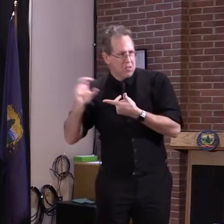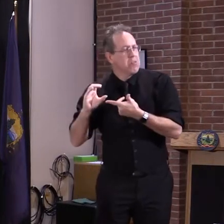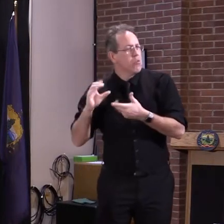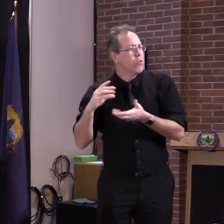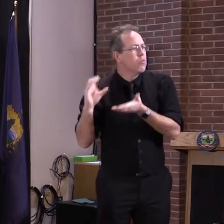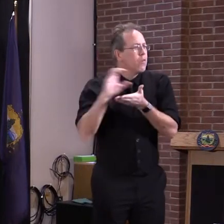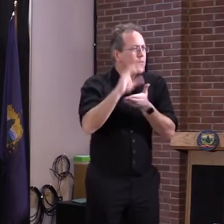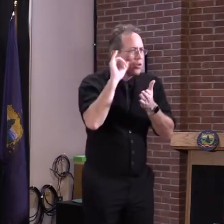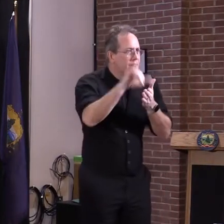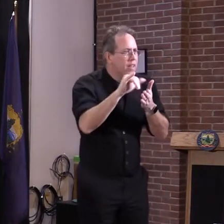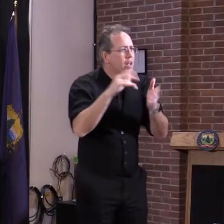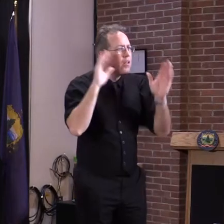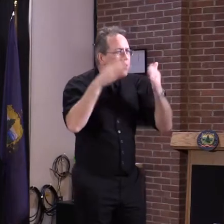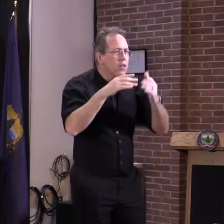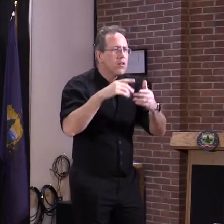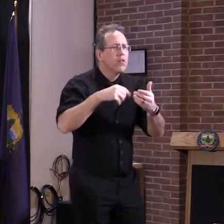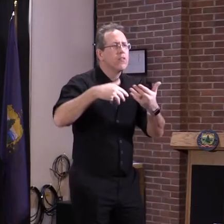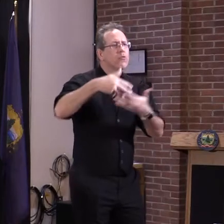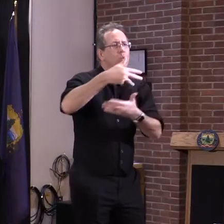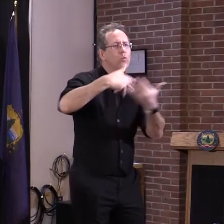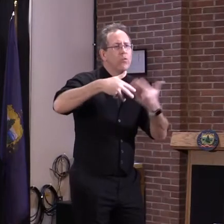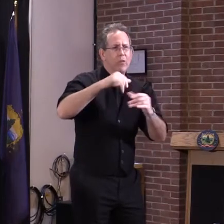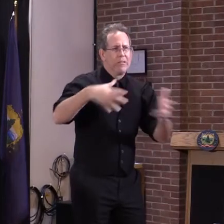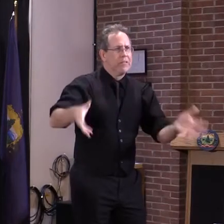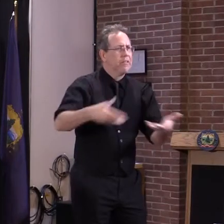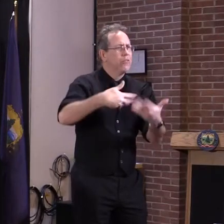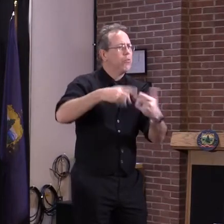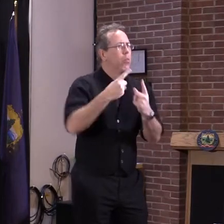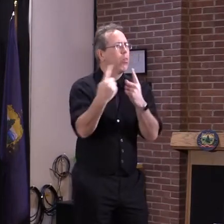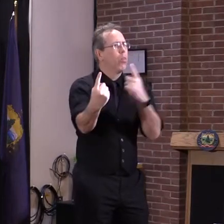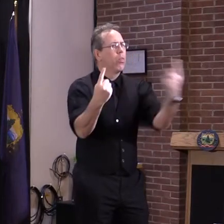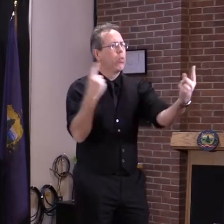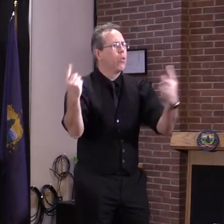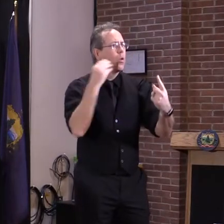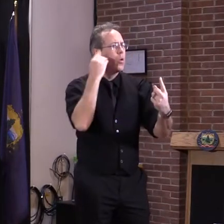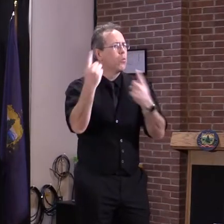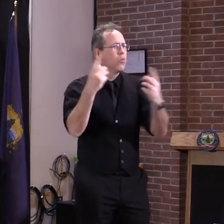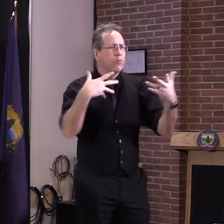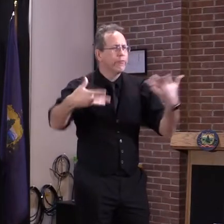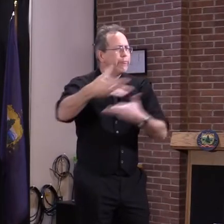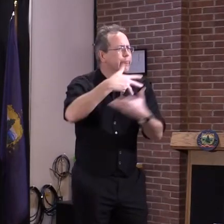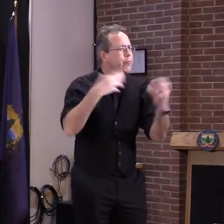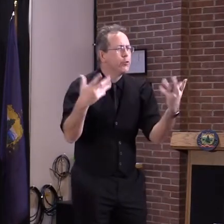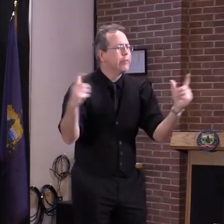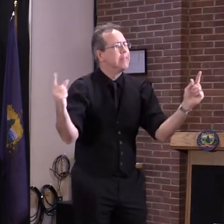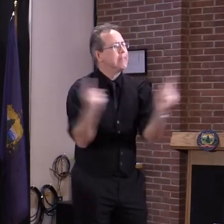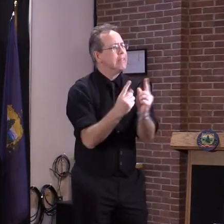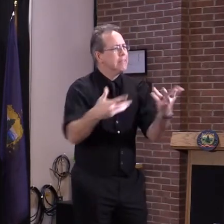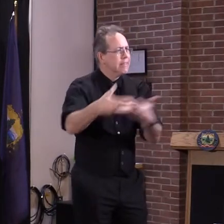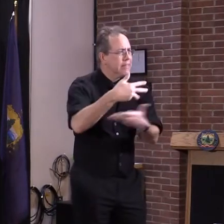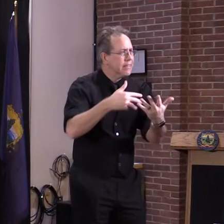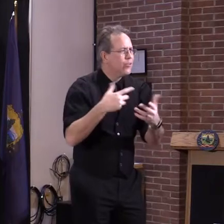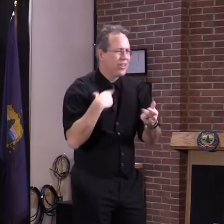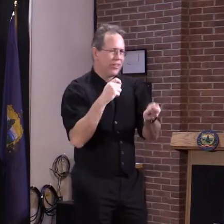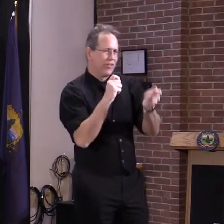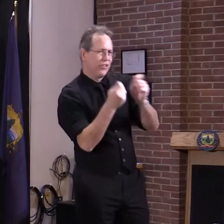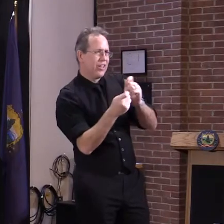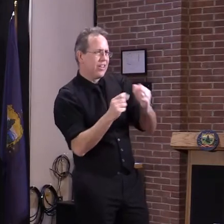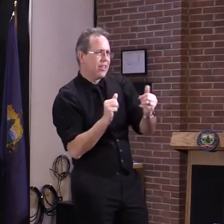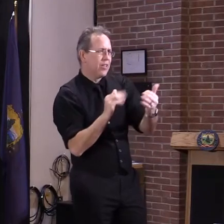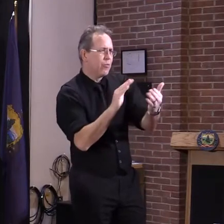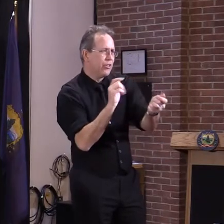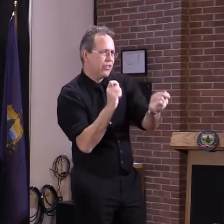and social-emotional needs of students. At this point, I expect we'll be able to make that pivot towards the end of February.